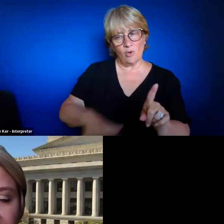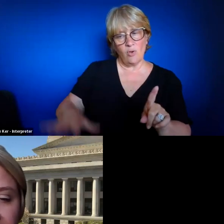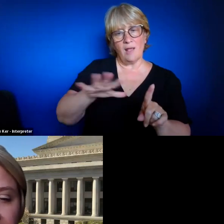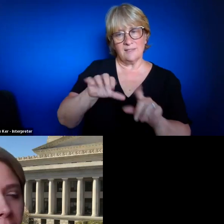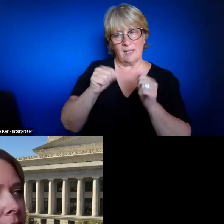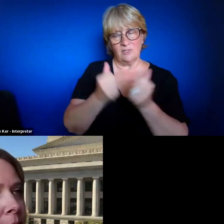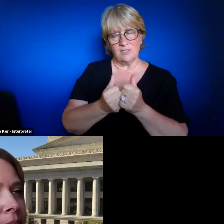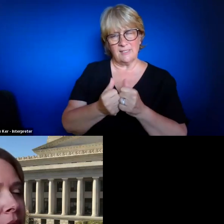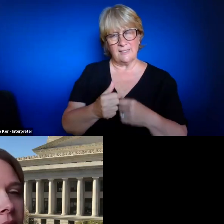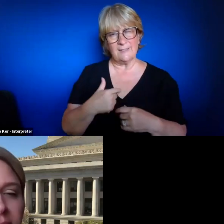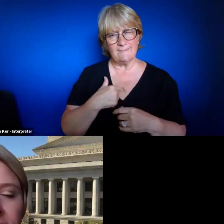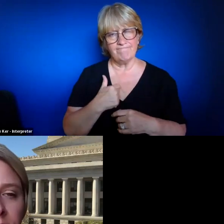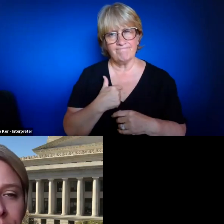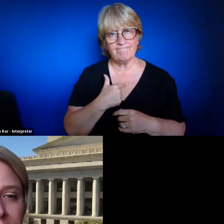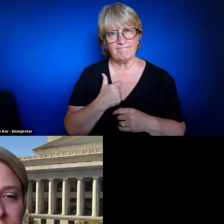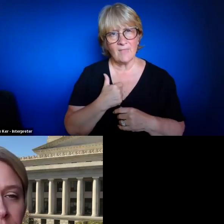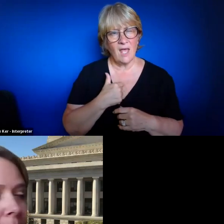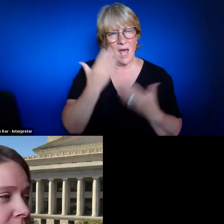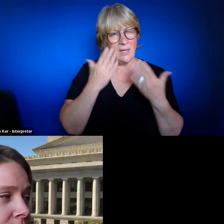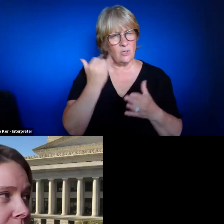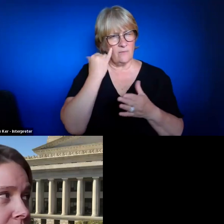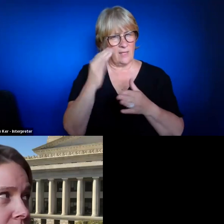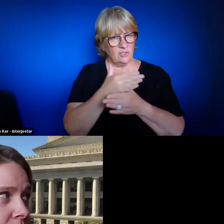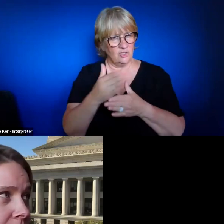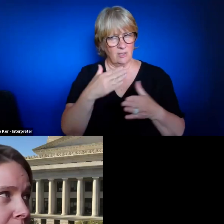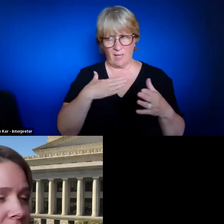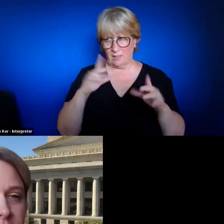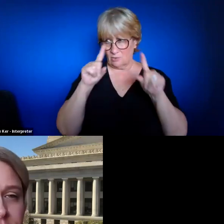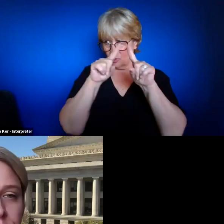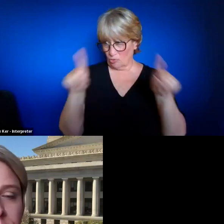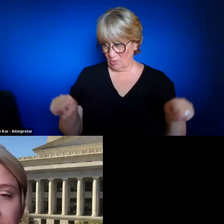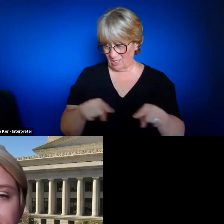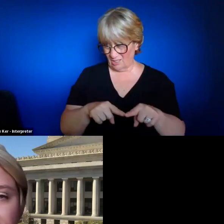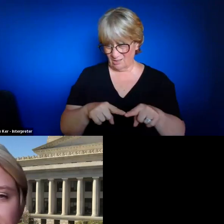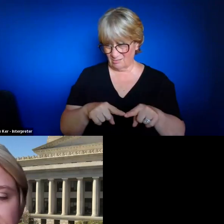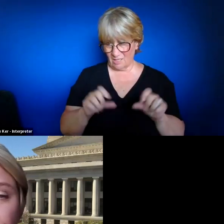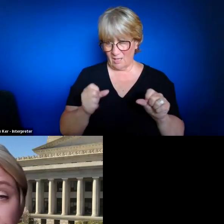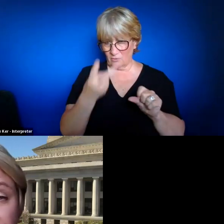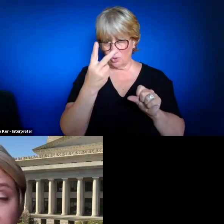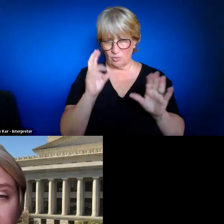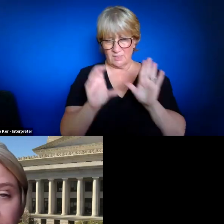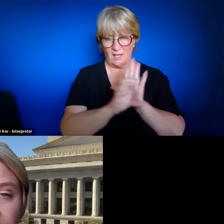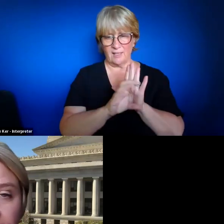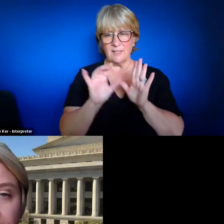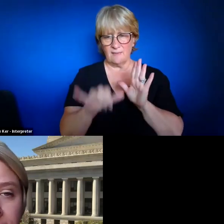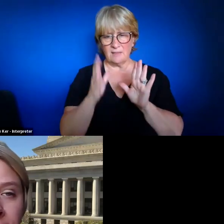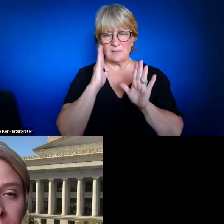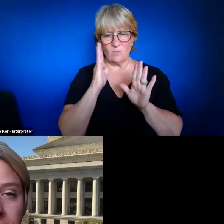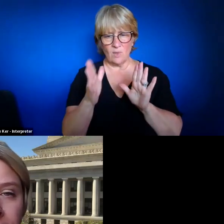so I don't know if I can share my screen, Jamie. I just have two slides, and this will just kind of